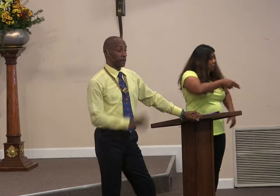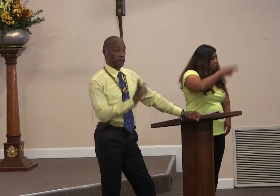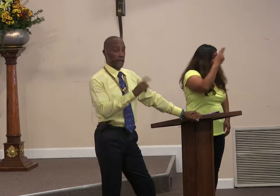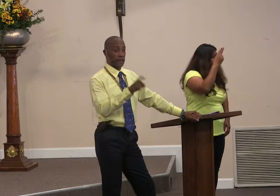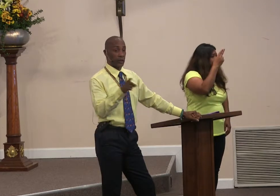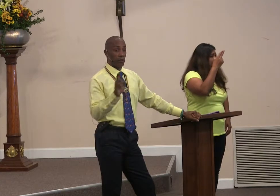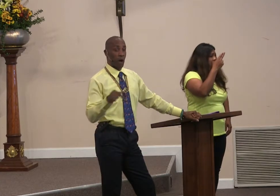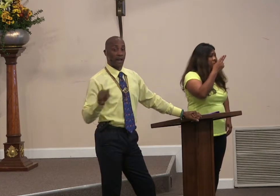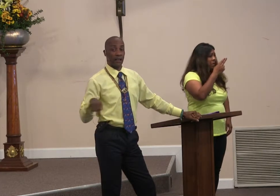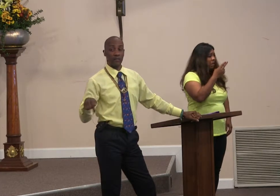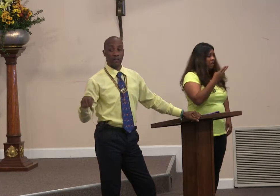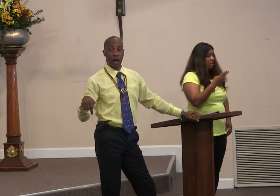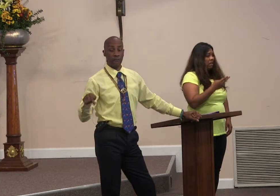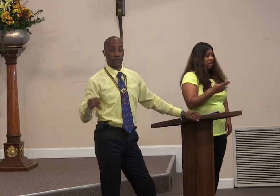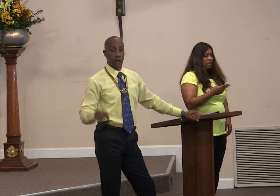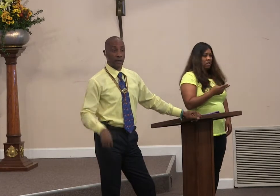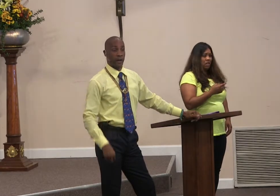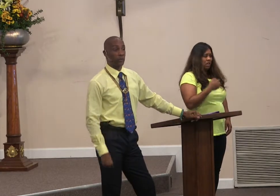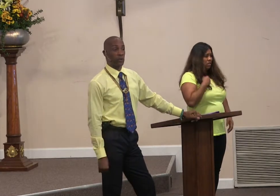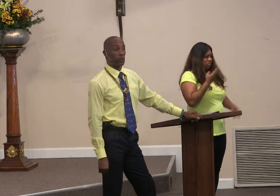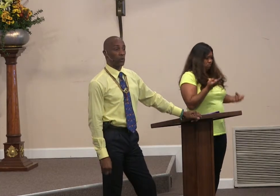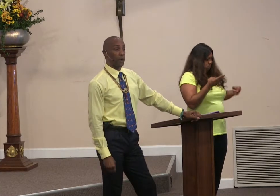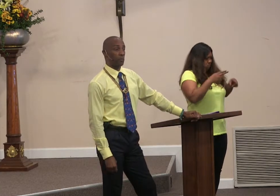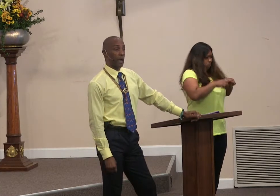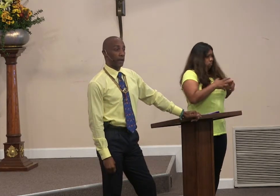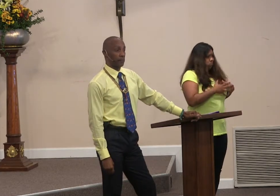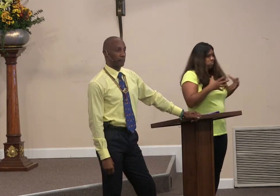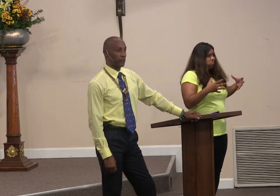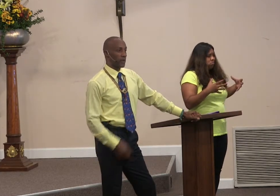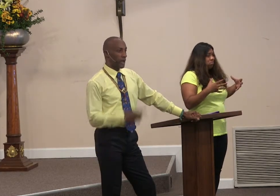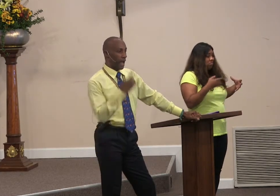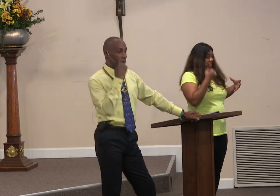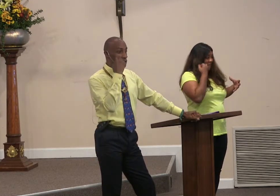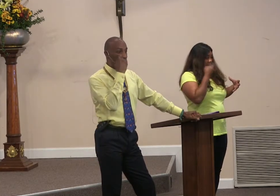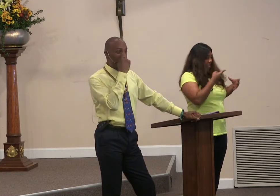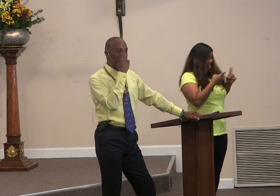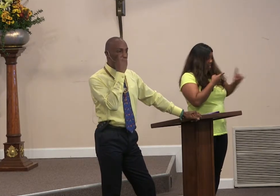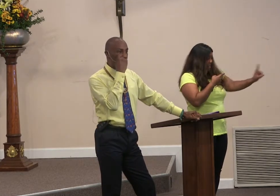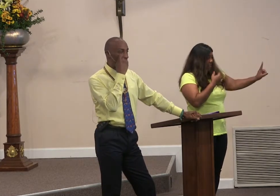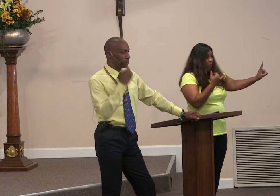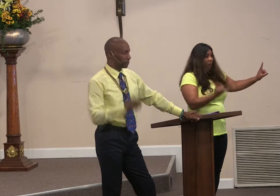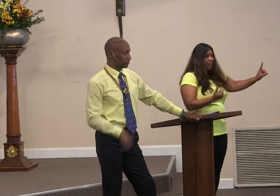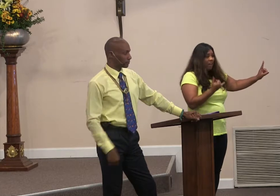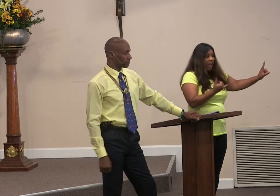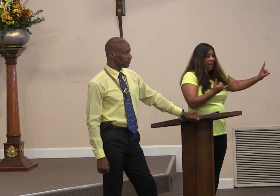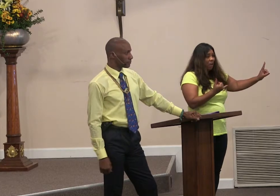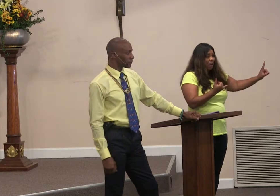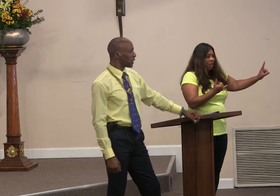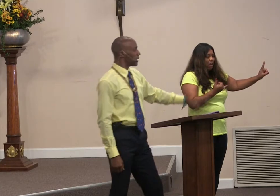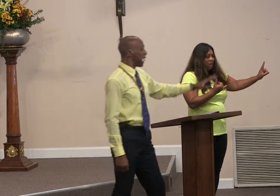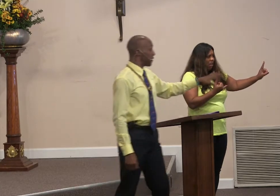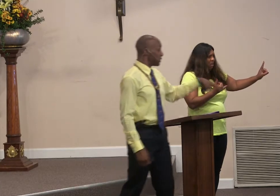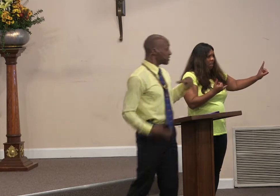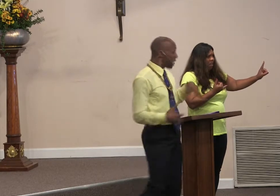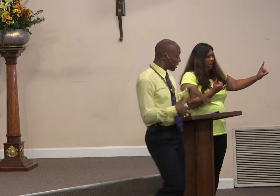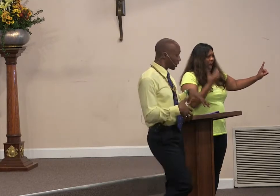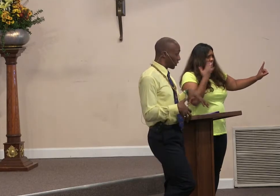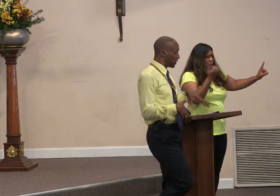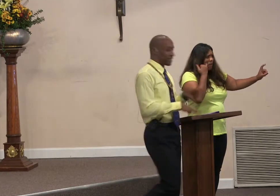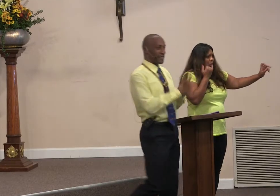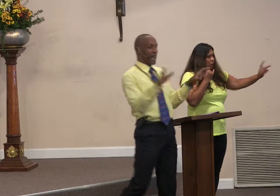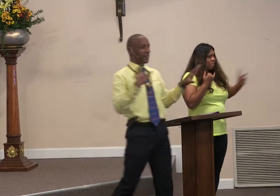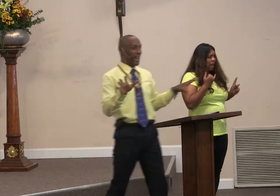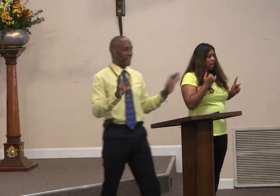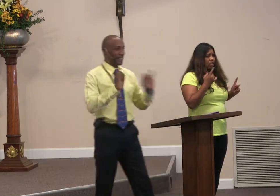I'm afraid that if I let you walk out of this office right now, you won't come back. And she teared up. And this